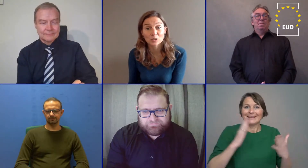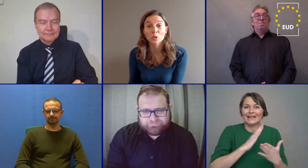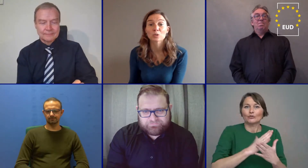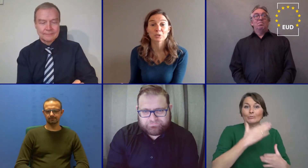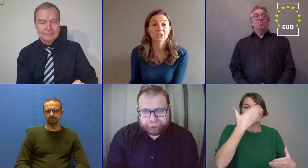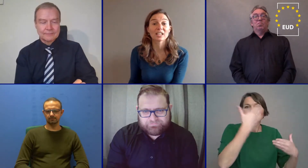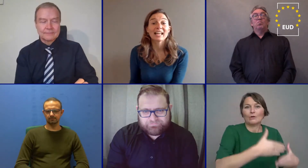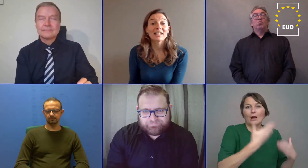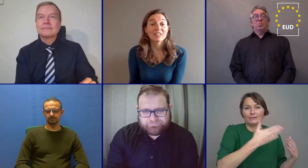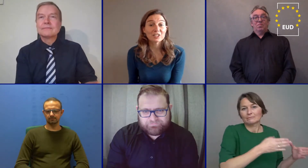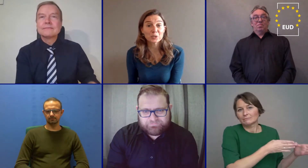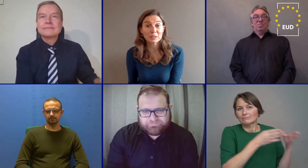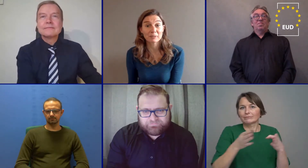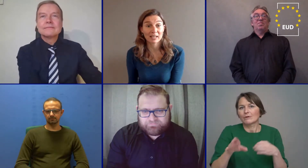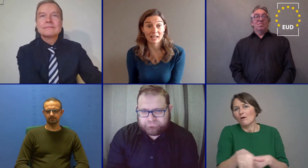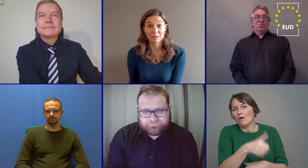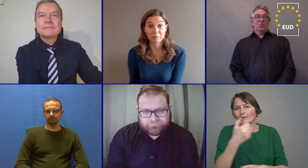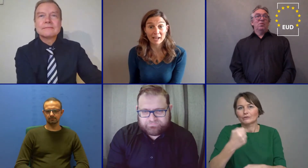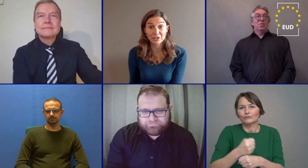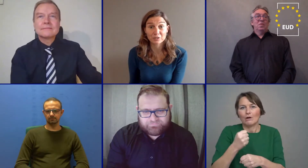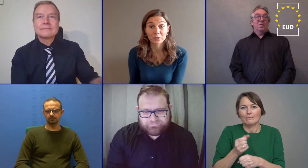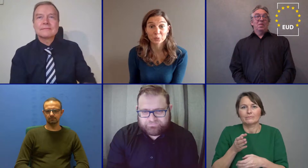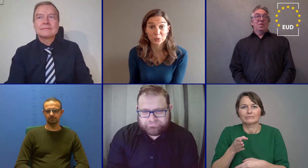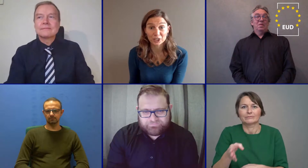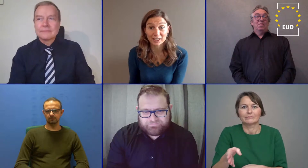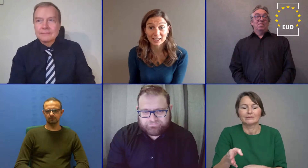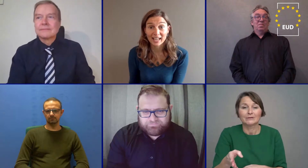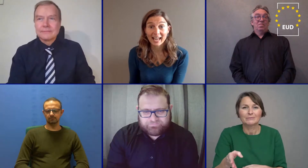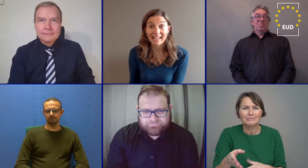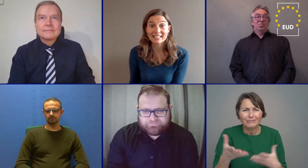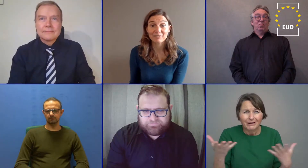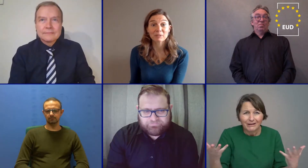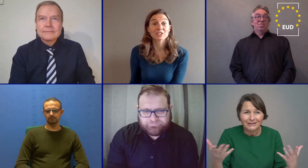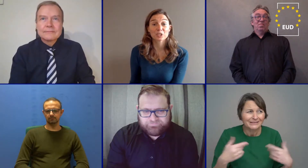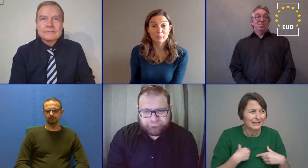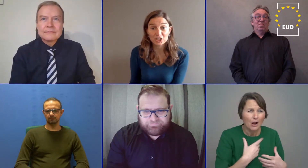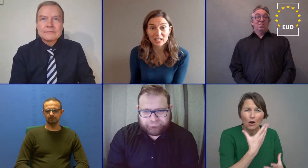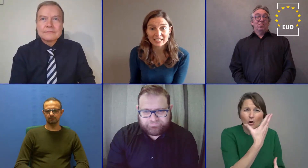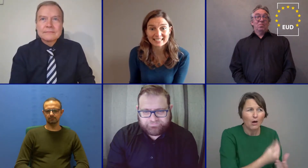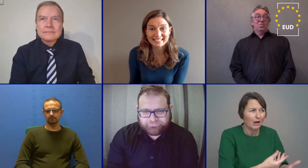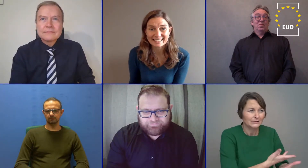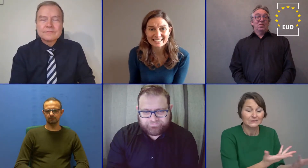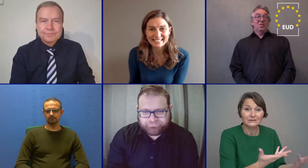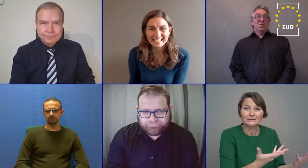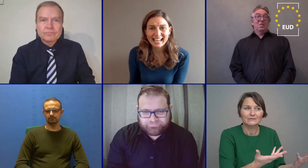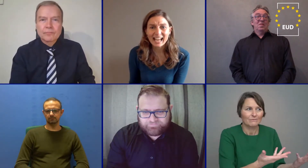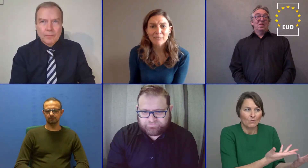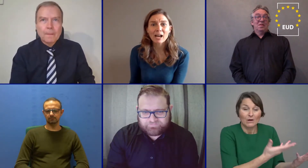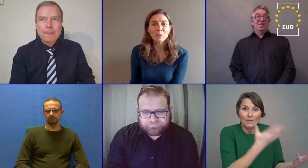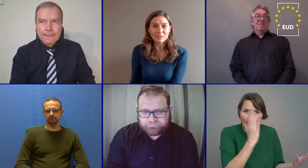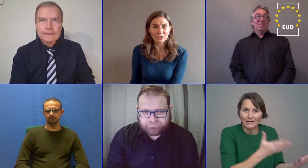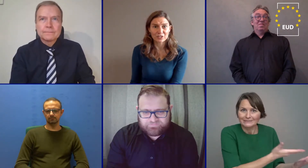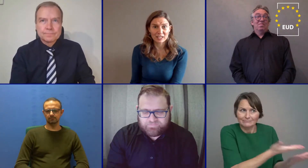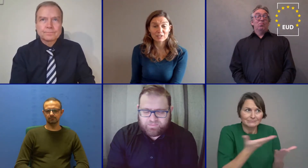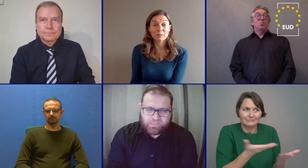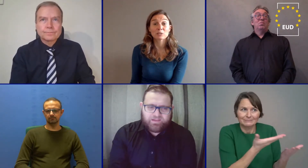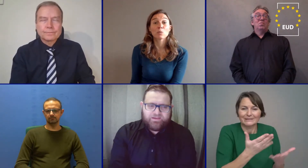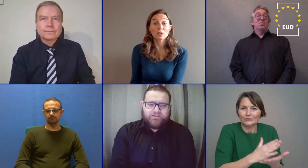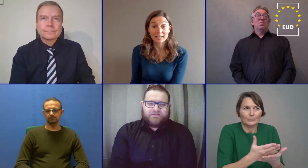or interpretation, they do it out of passion for the work and because they're specialized in it. However, they've spent more time